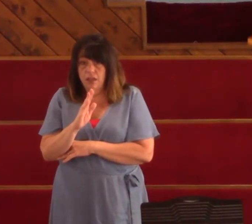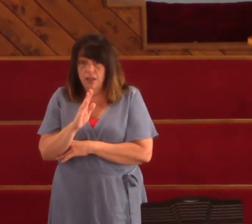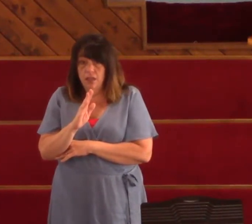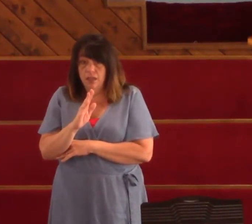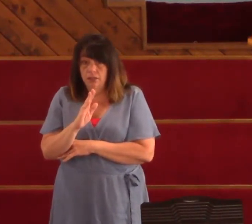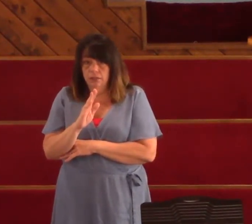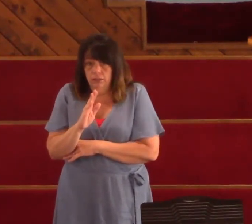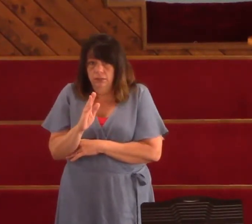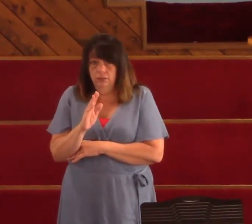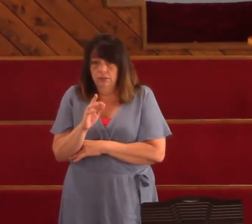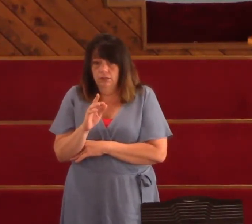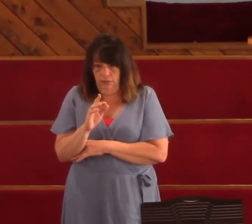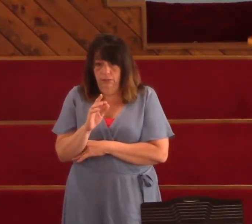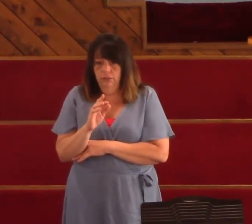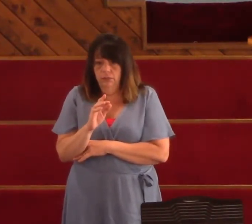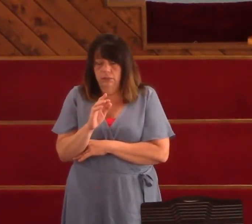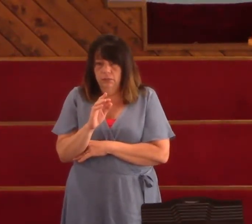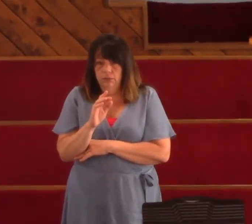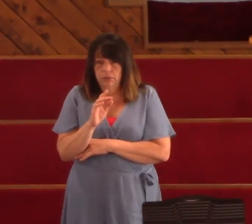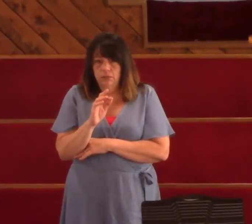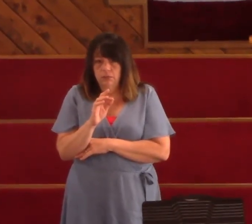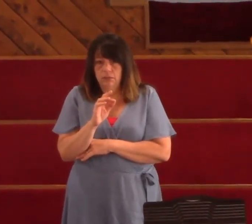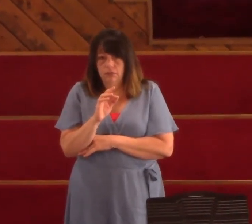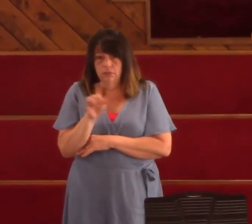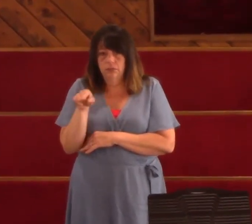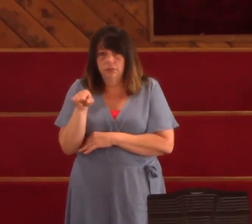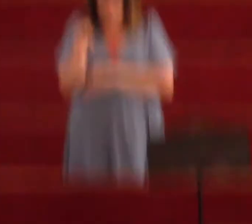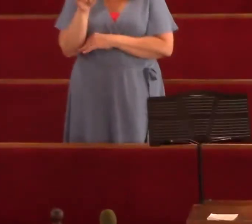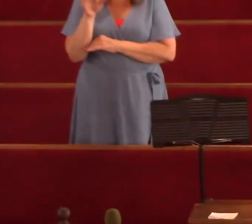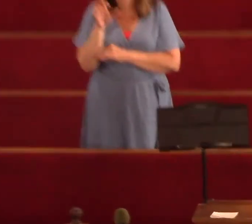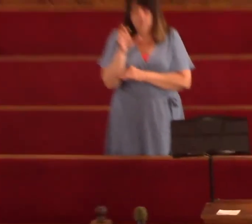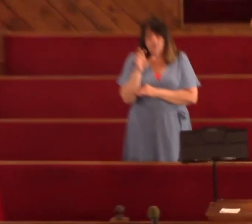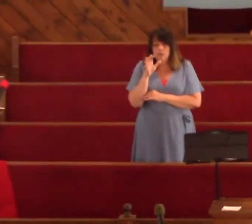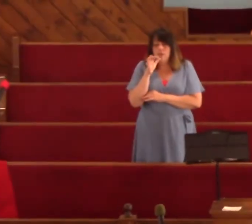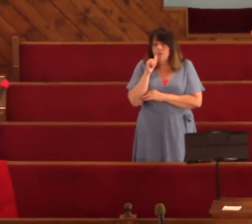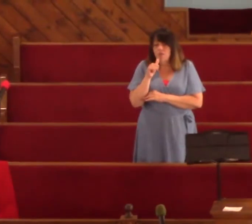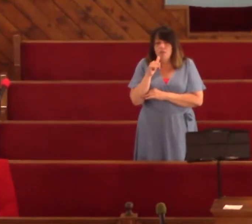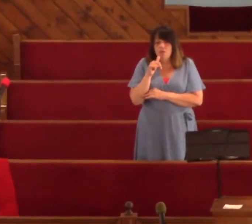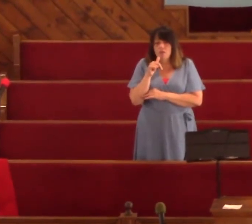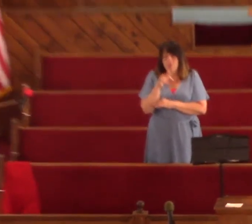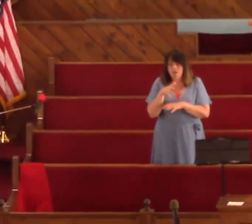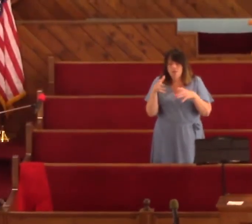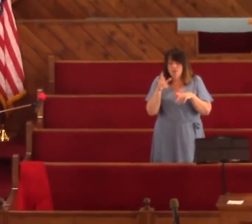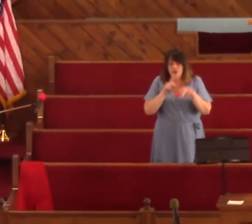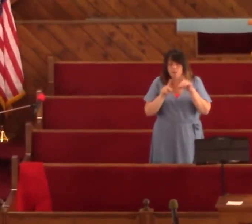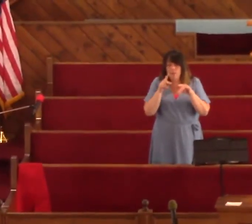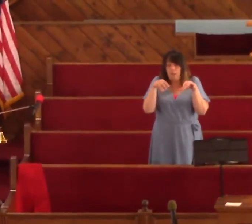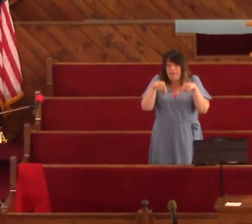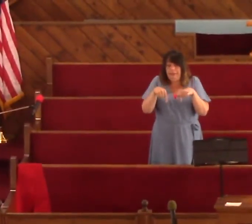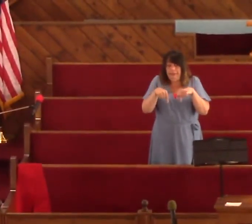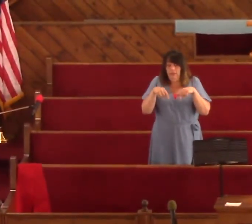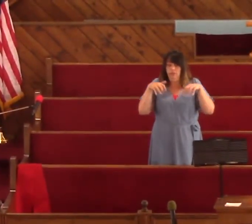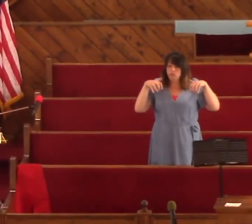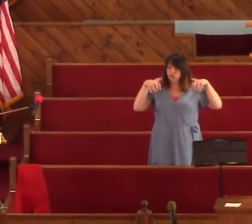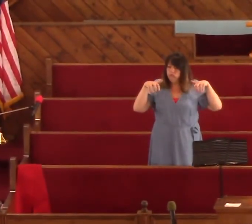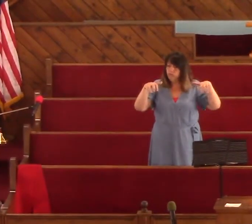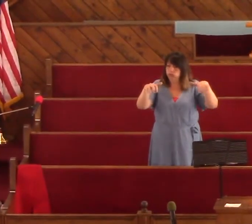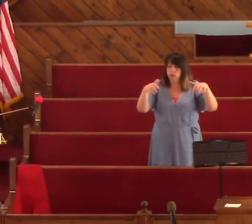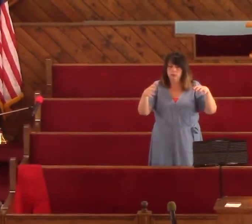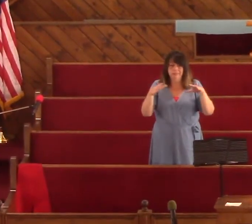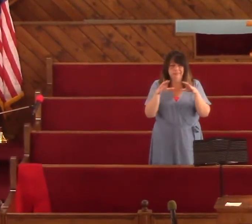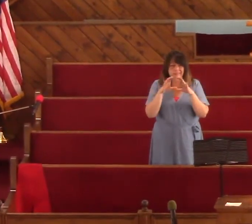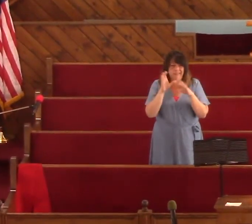here within the confines of the church, we know that there are many of those that are listening in